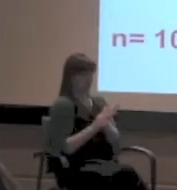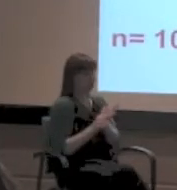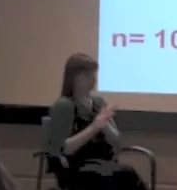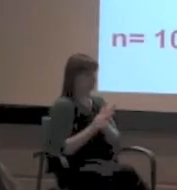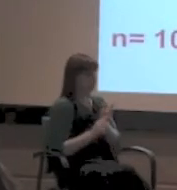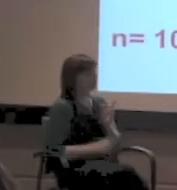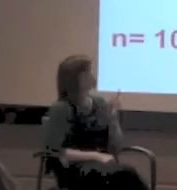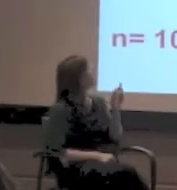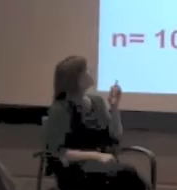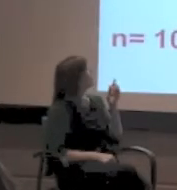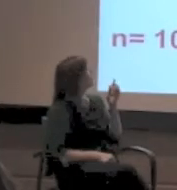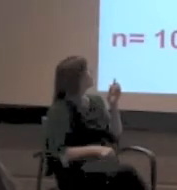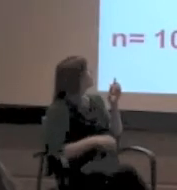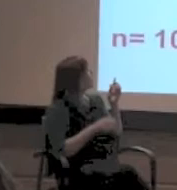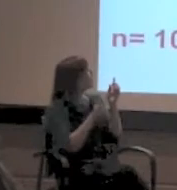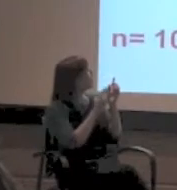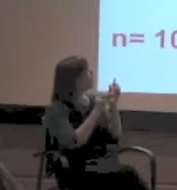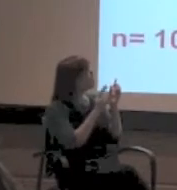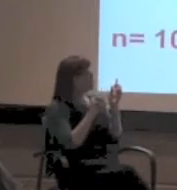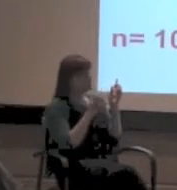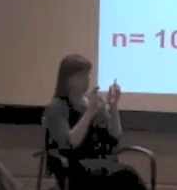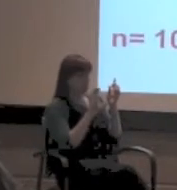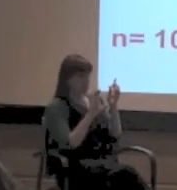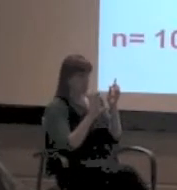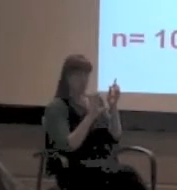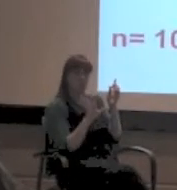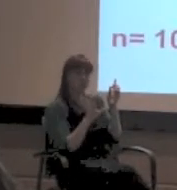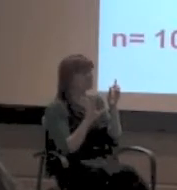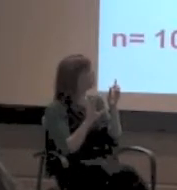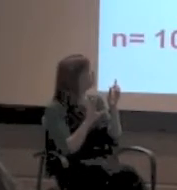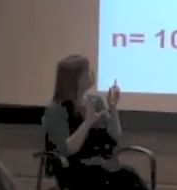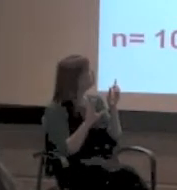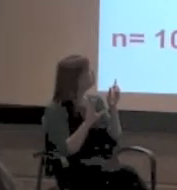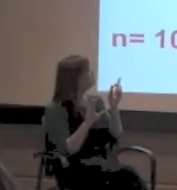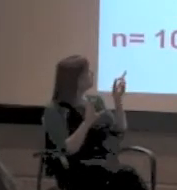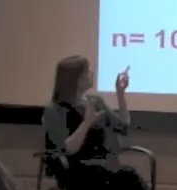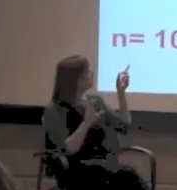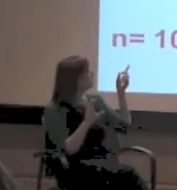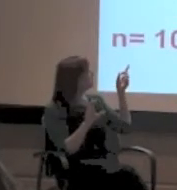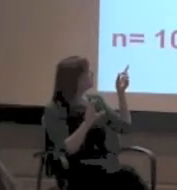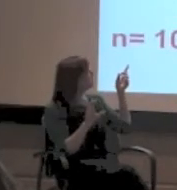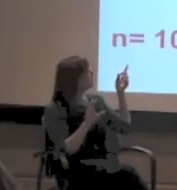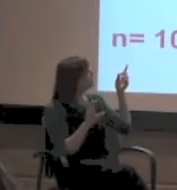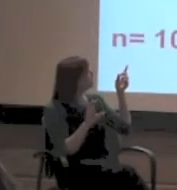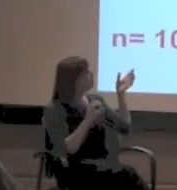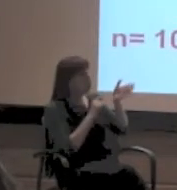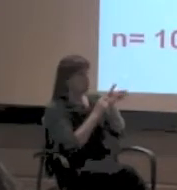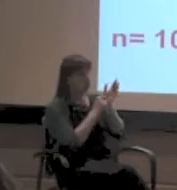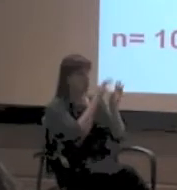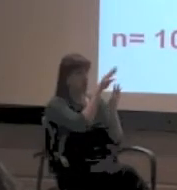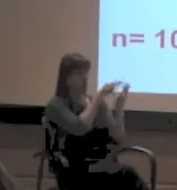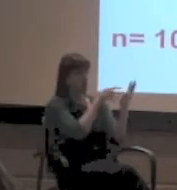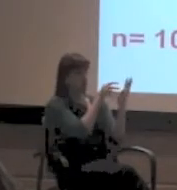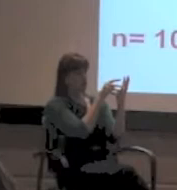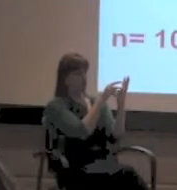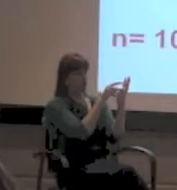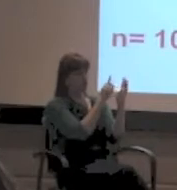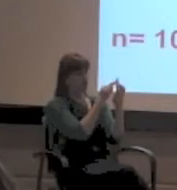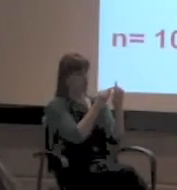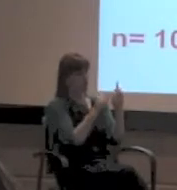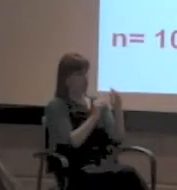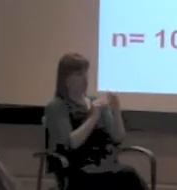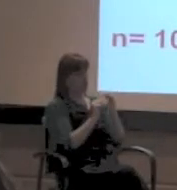There's myelomeningocele there. So myelomeningocele does not, even though I showed that graph, there was a trend, but it's